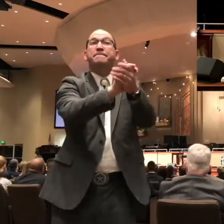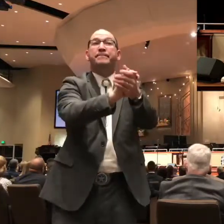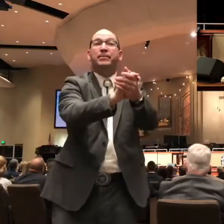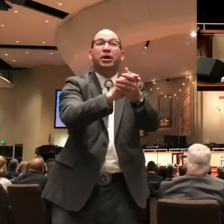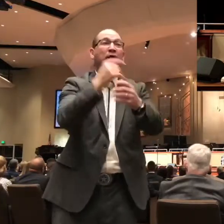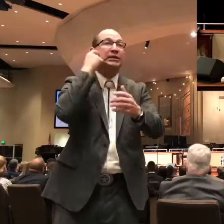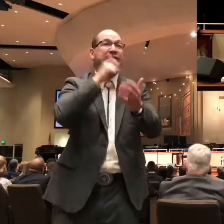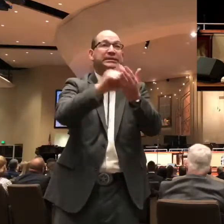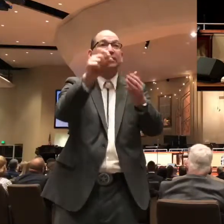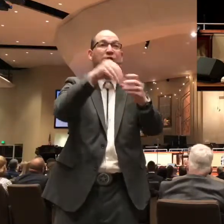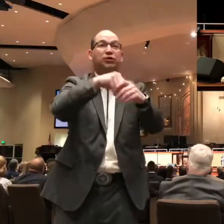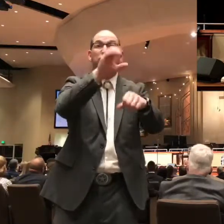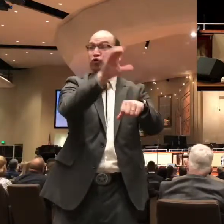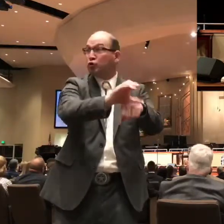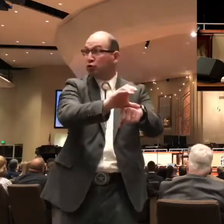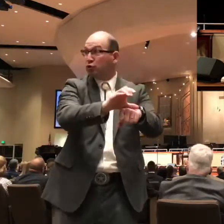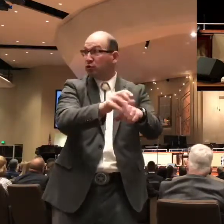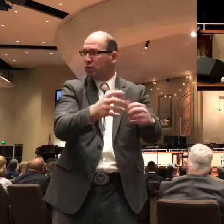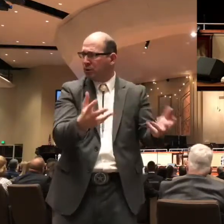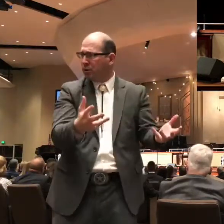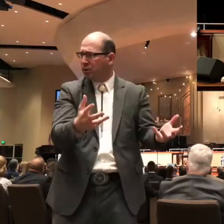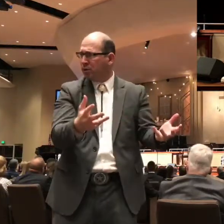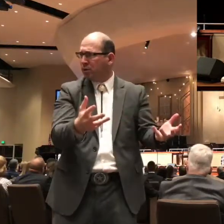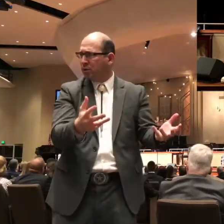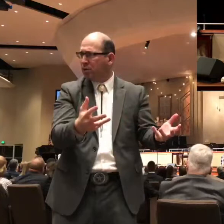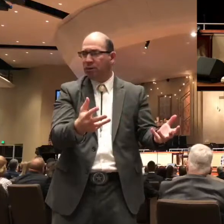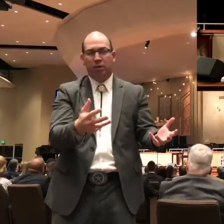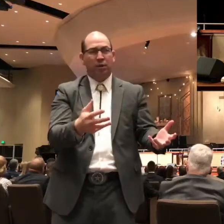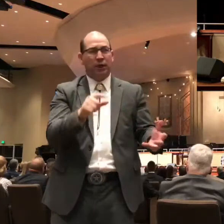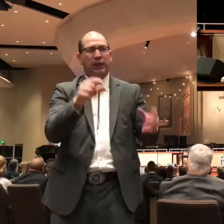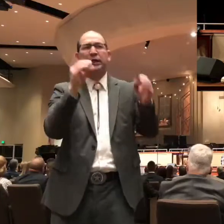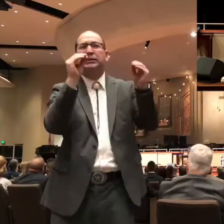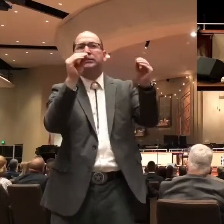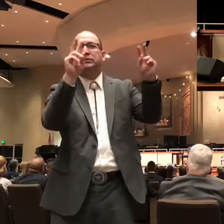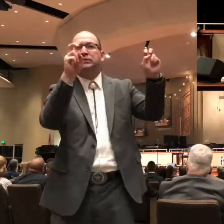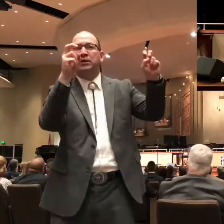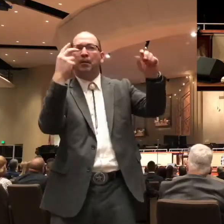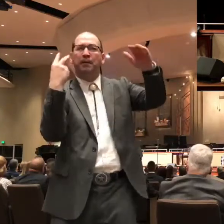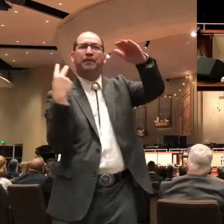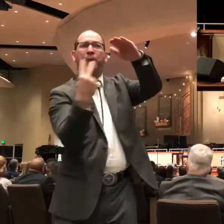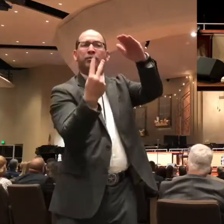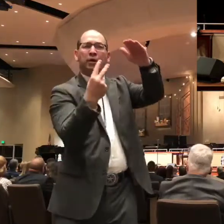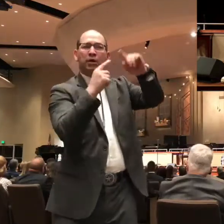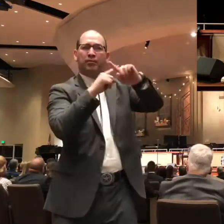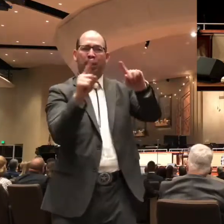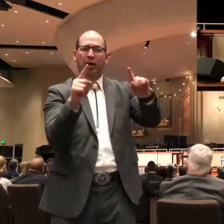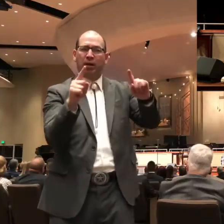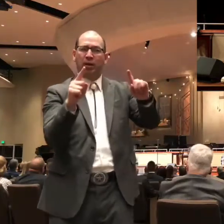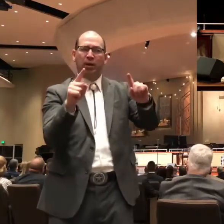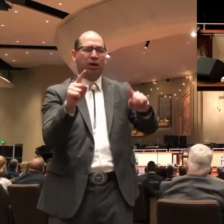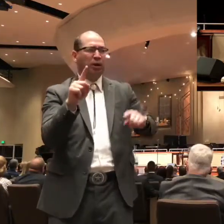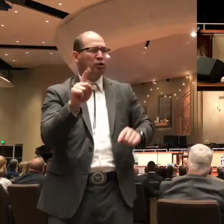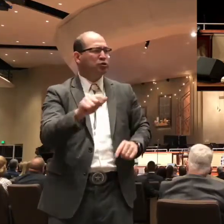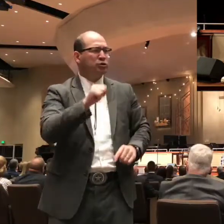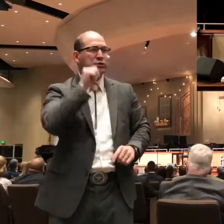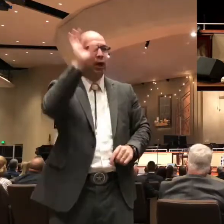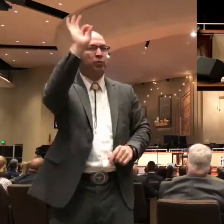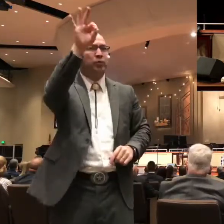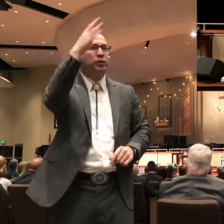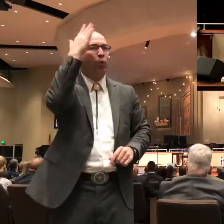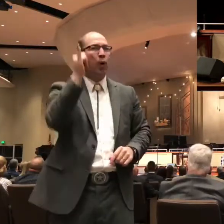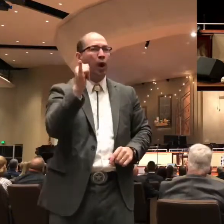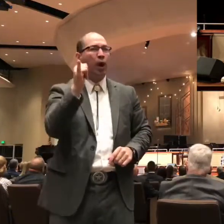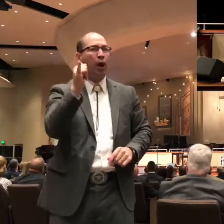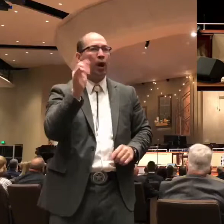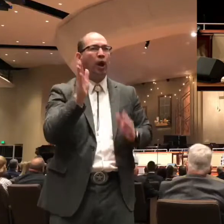large television ministry. He's well known in his prophecy teachings. But I got to tell you something. In my opinion, he should not be in the pulpit preaching in a